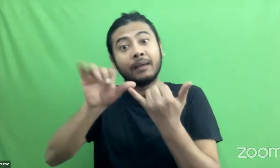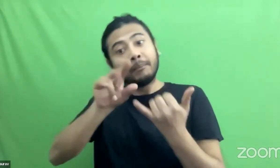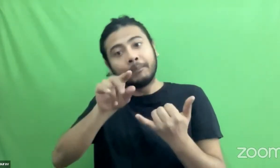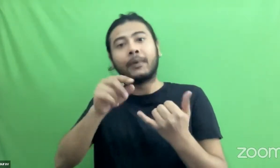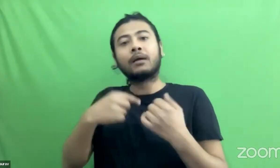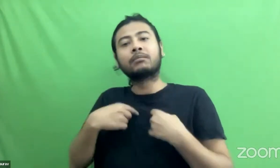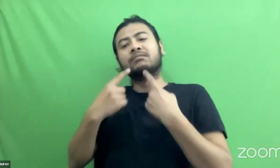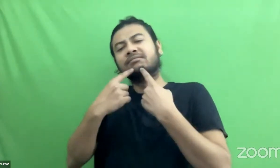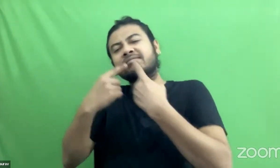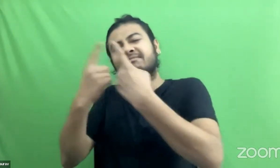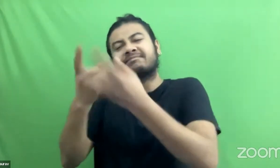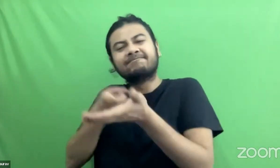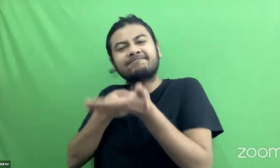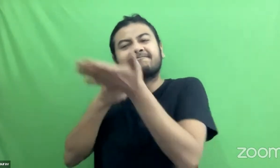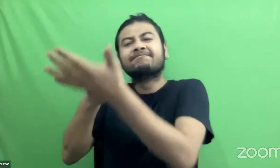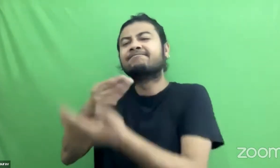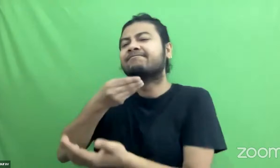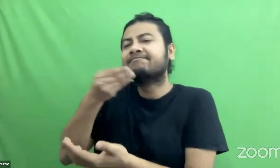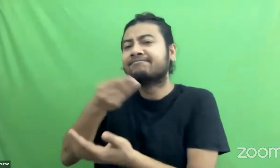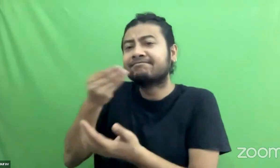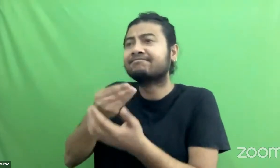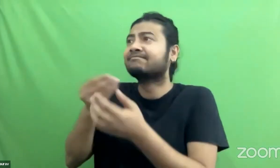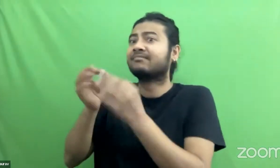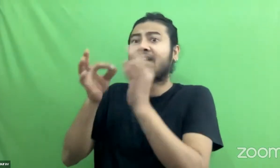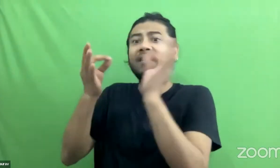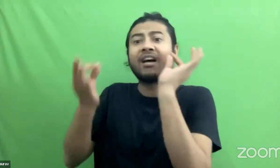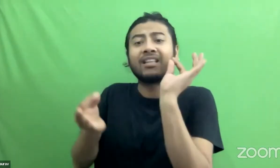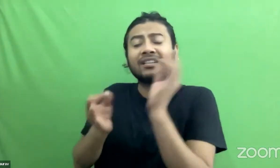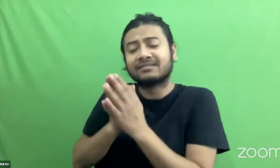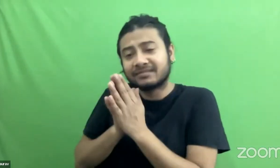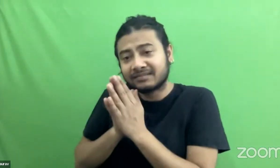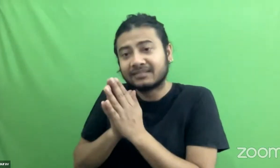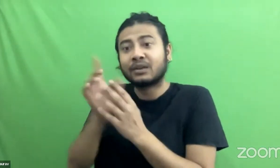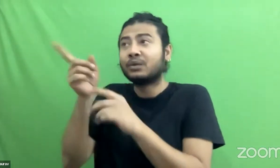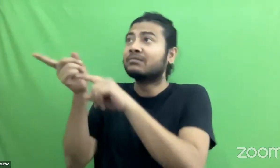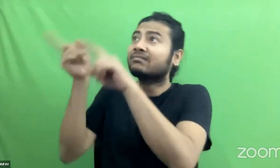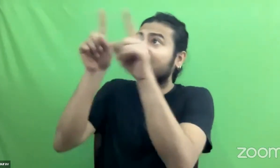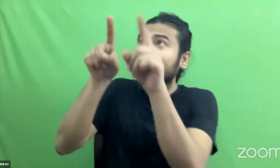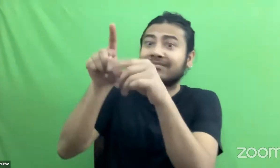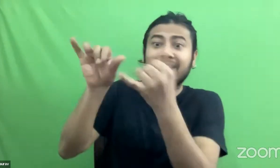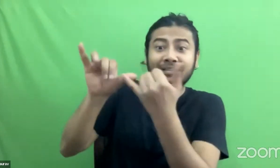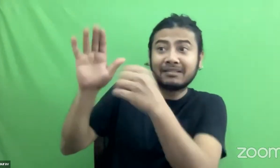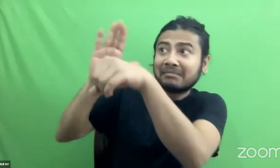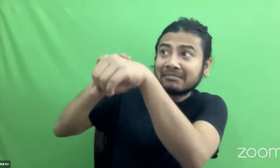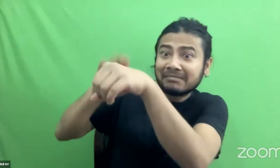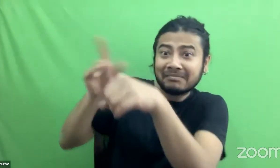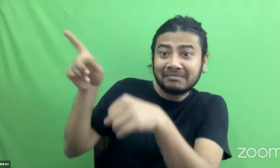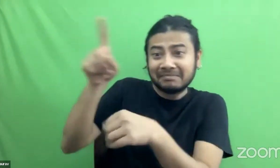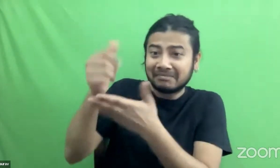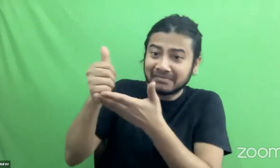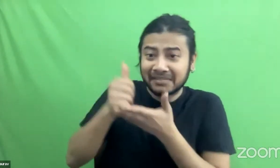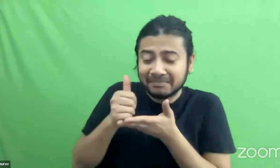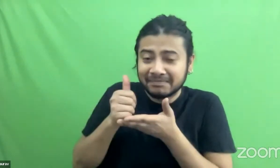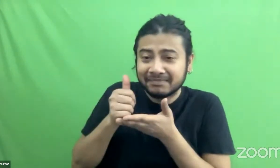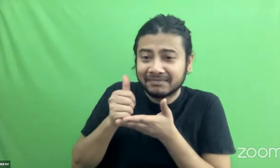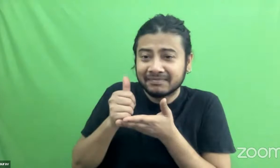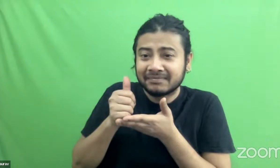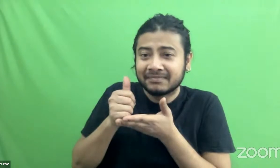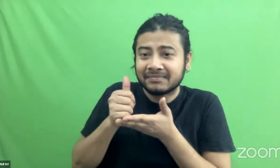you can request Krishna, so that please engage me in your service. Service means please give me